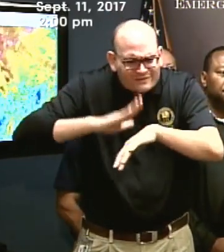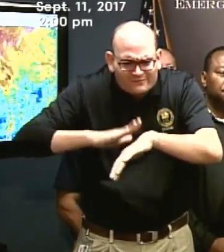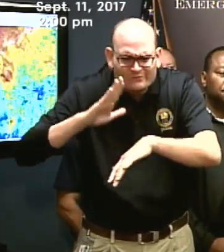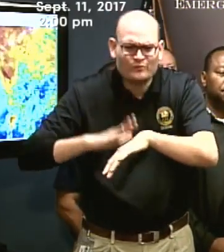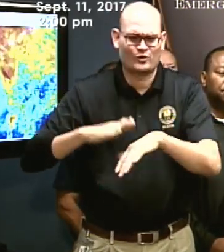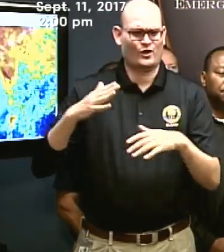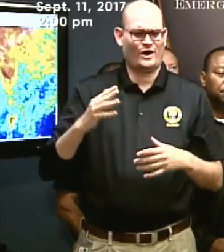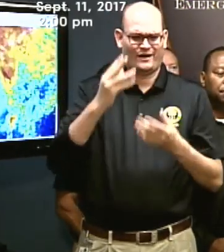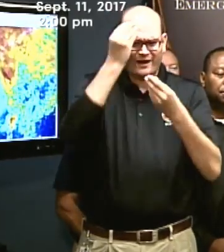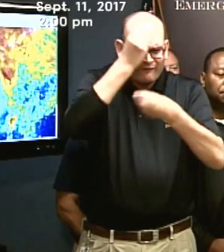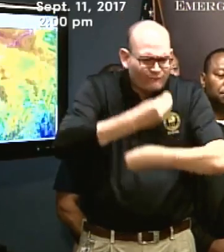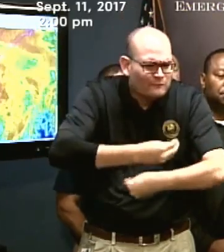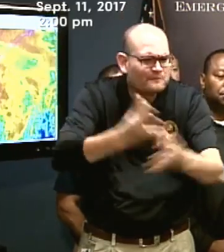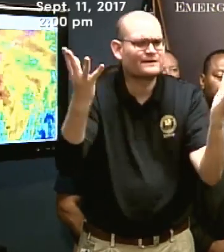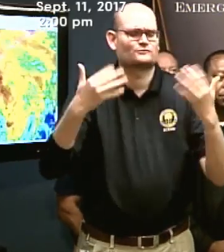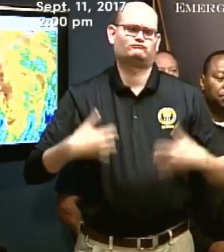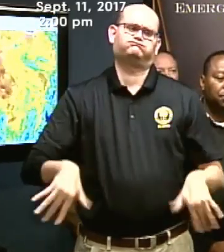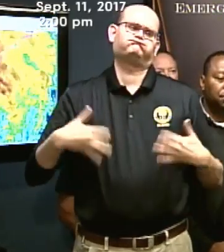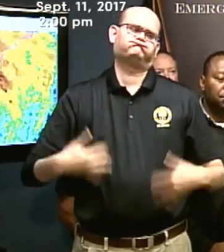has been a